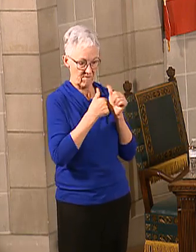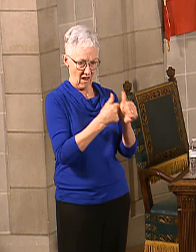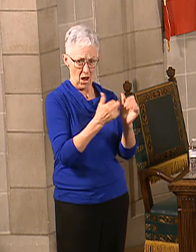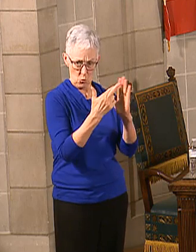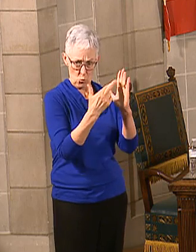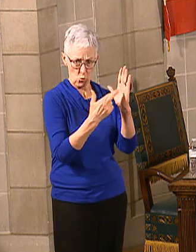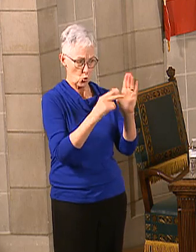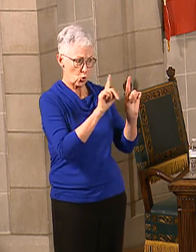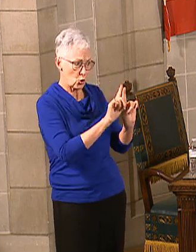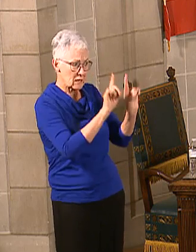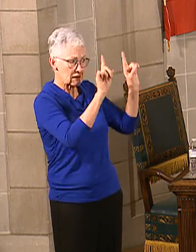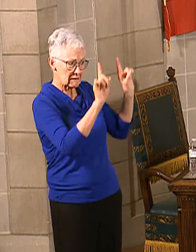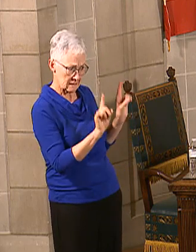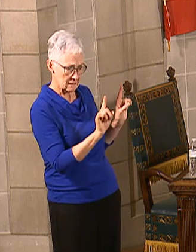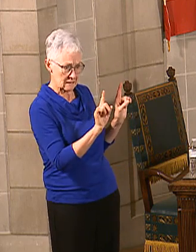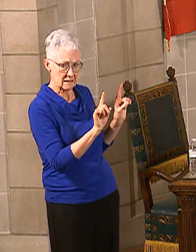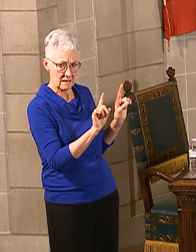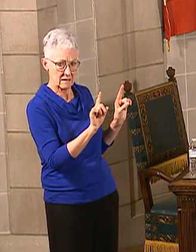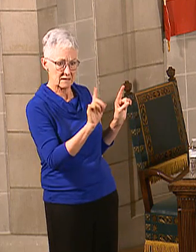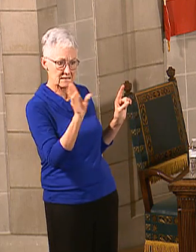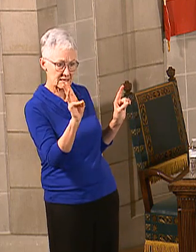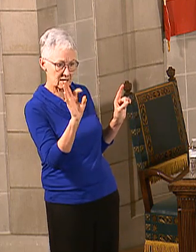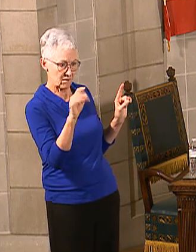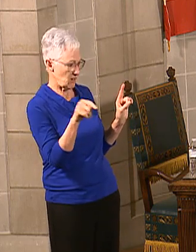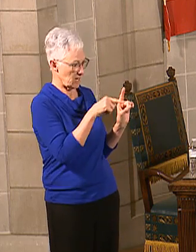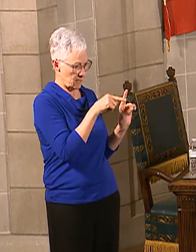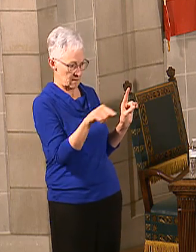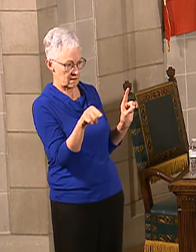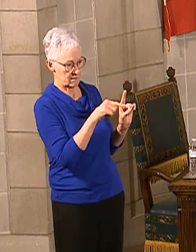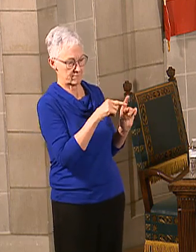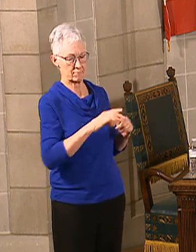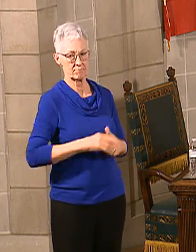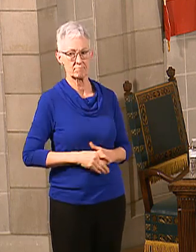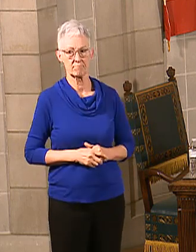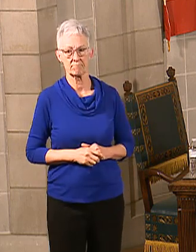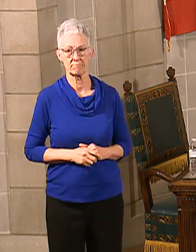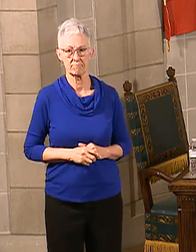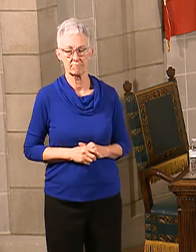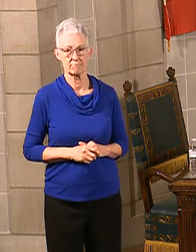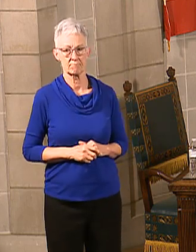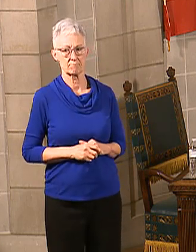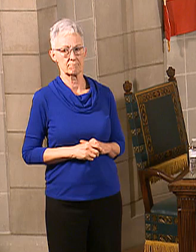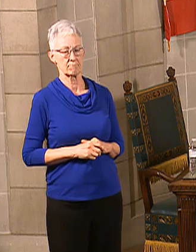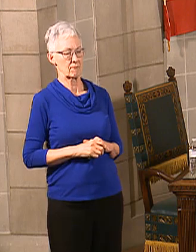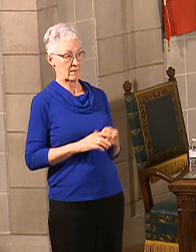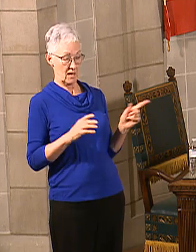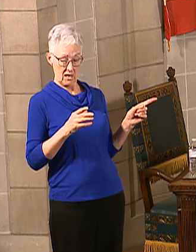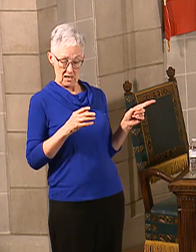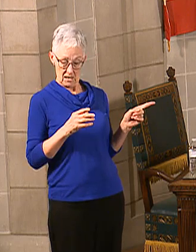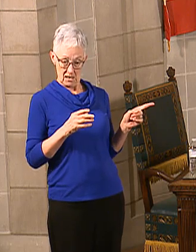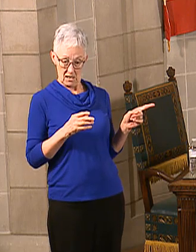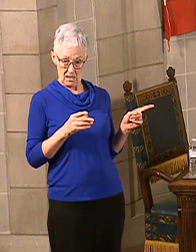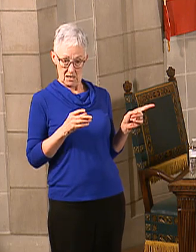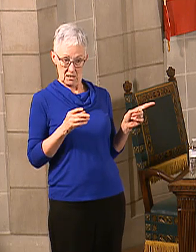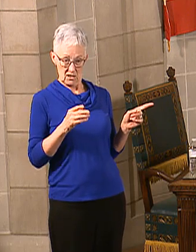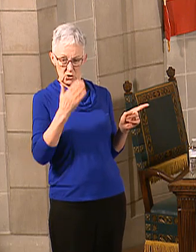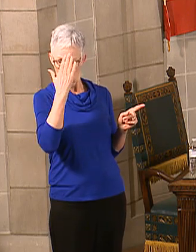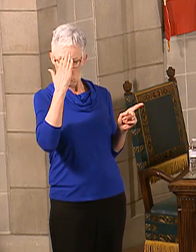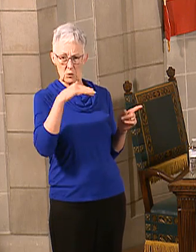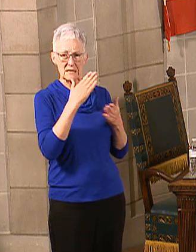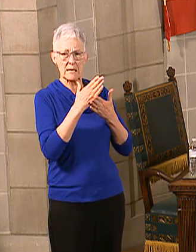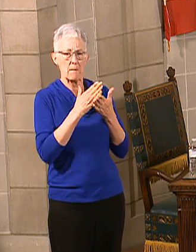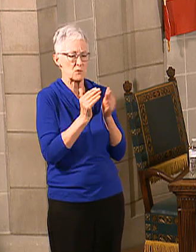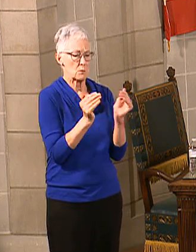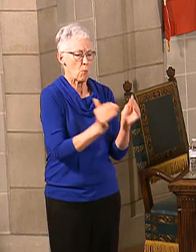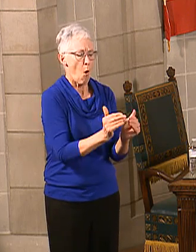Jerry Oster, WNAX. The question is, are there any provisions for small rural hospitals like Lynch or Osmond to